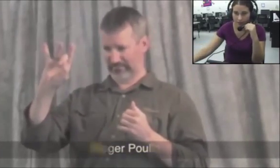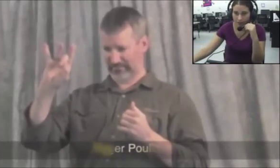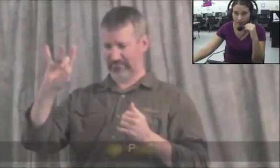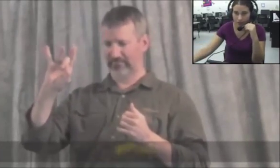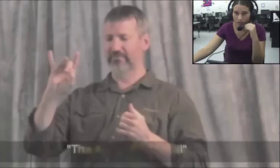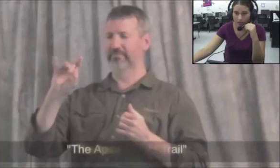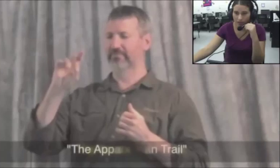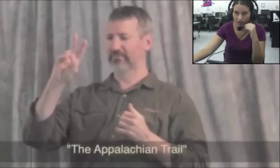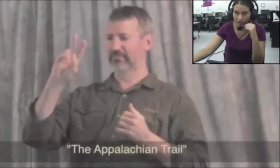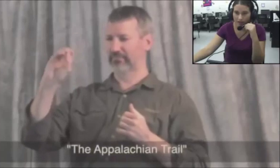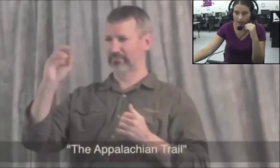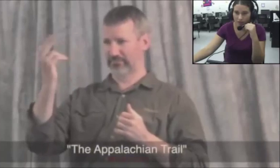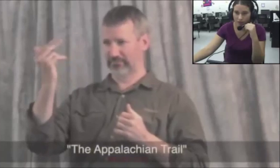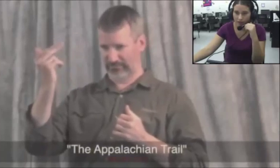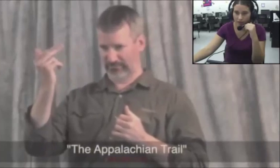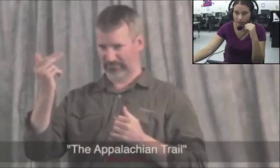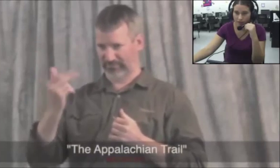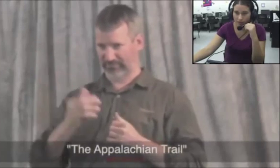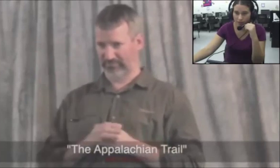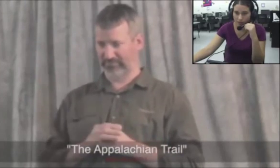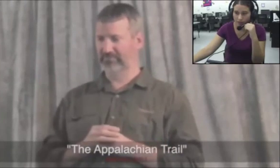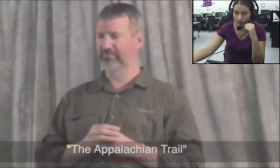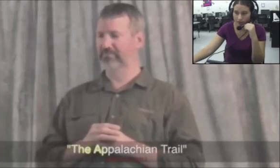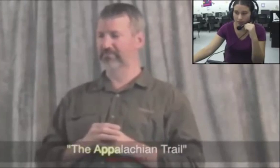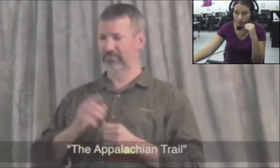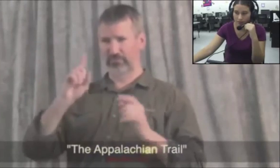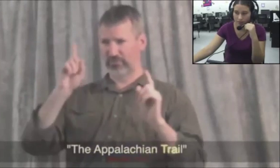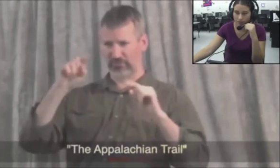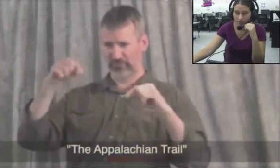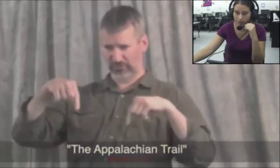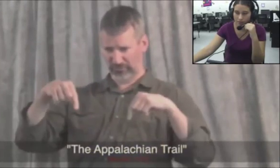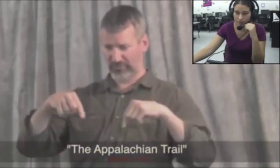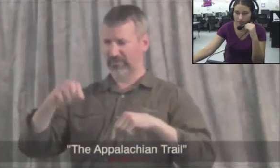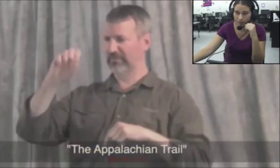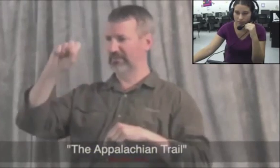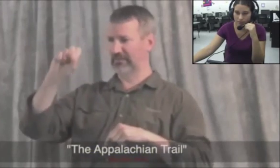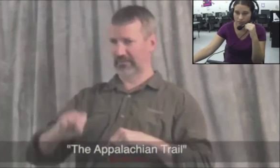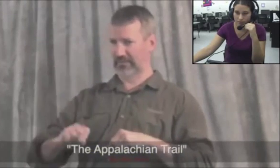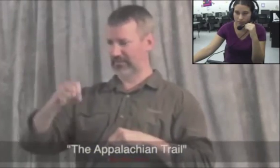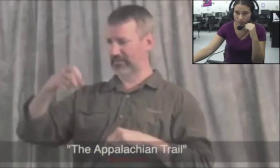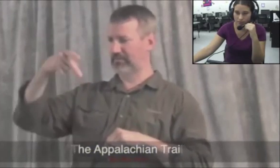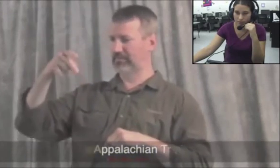Today is May 28th, 2013,